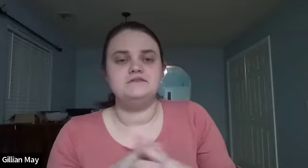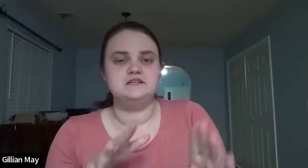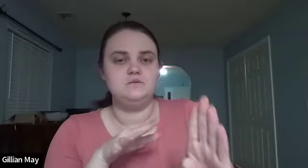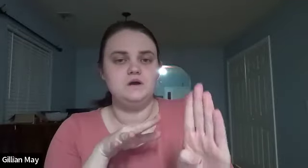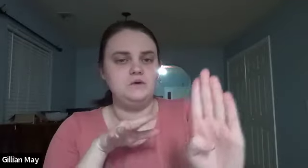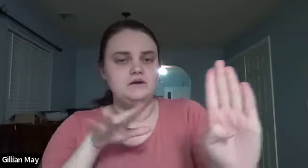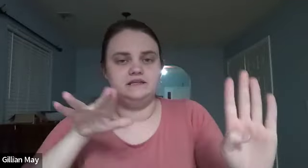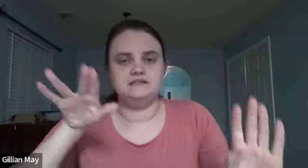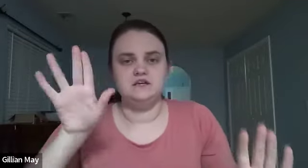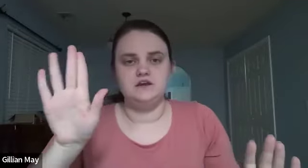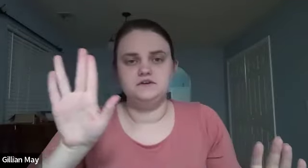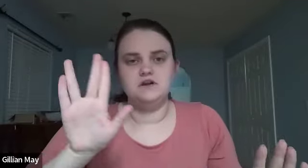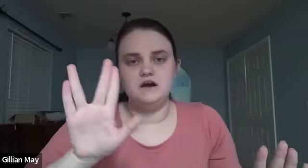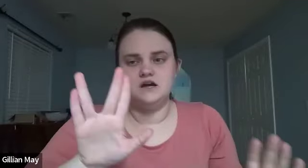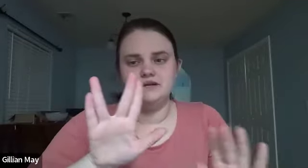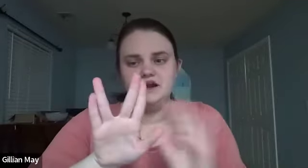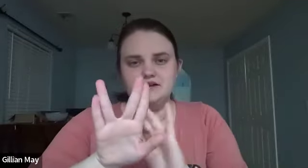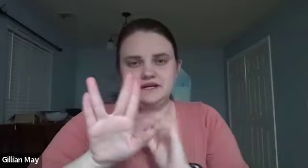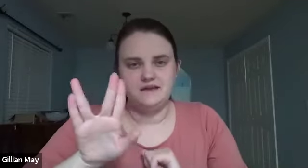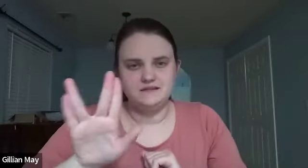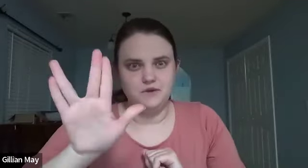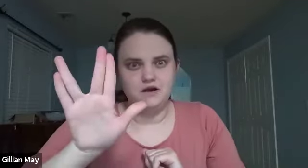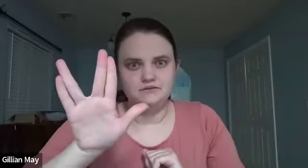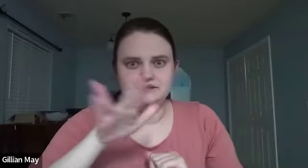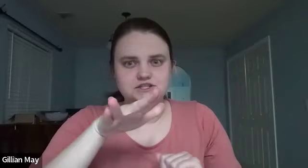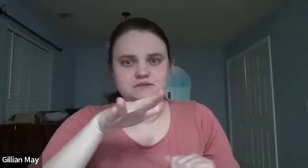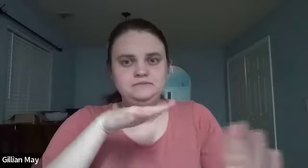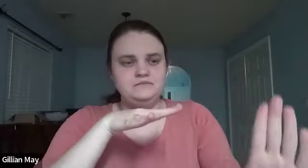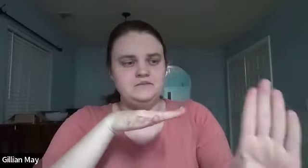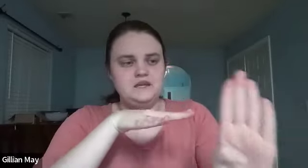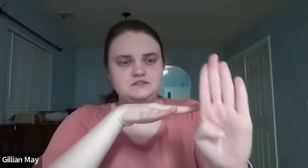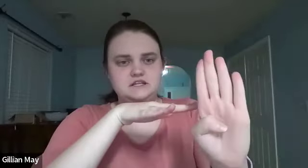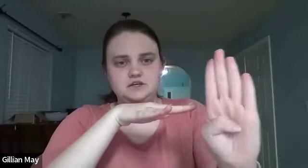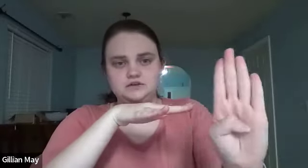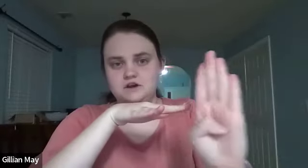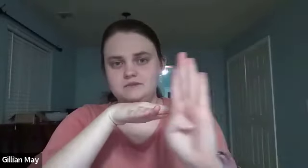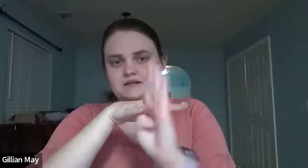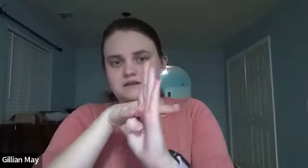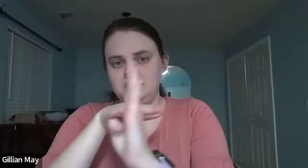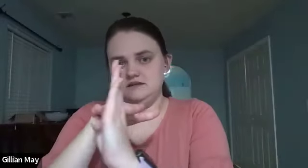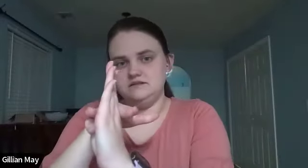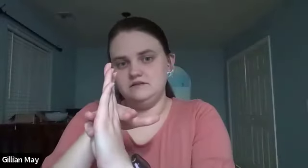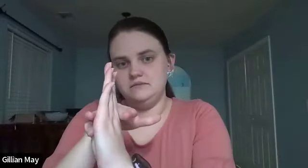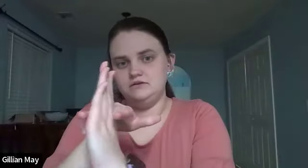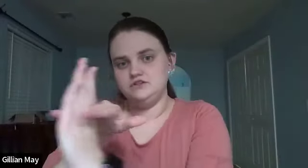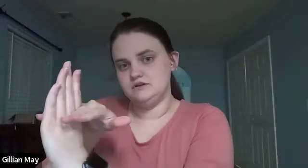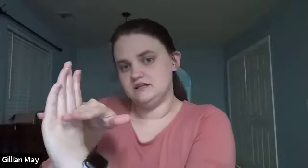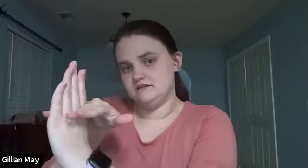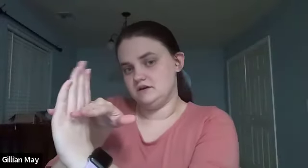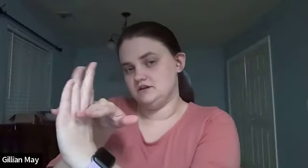seen one where it's, you have your non-dominant kind of like in that Spock position, and you stick your dominant in the middle, so it looks like the